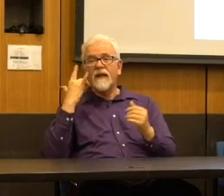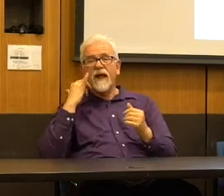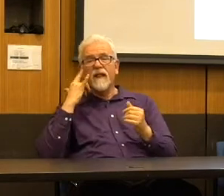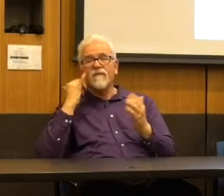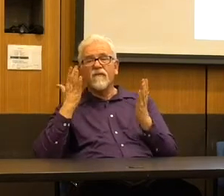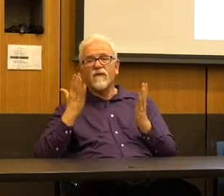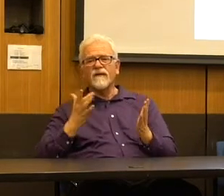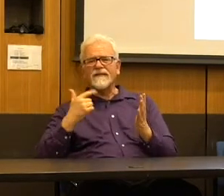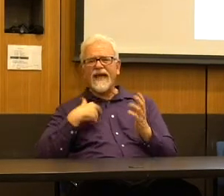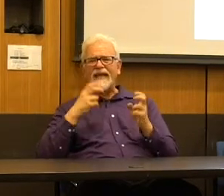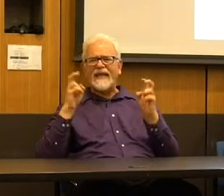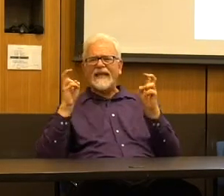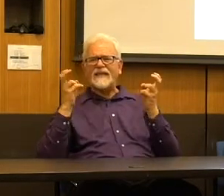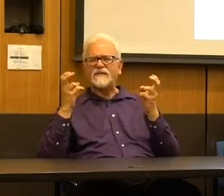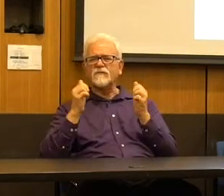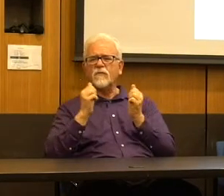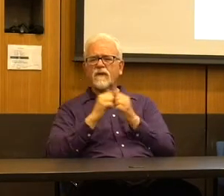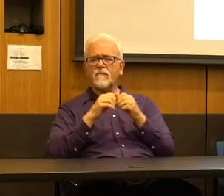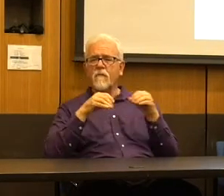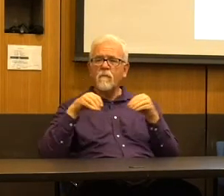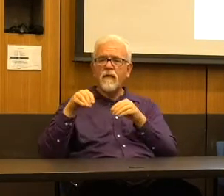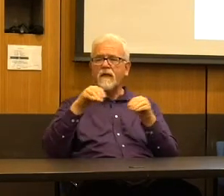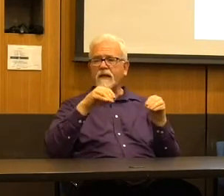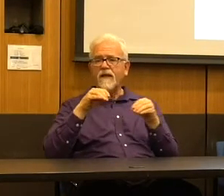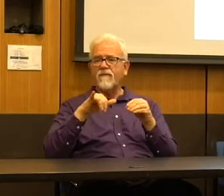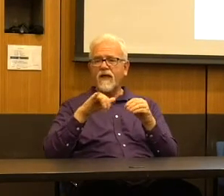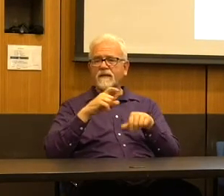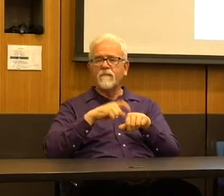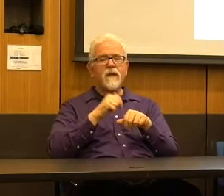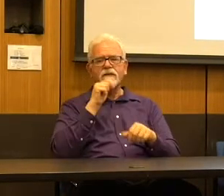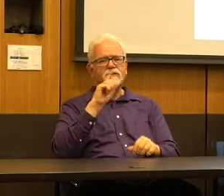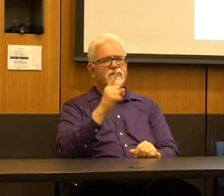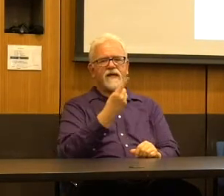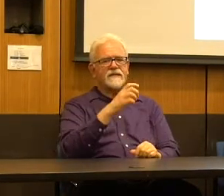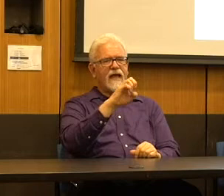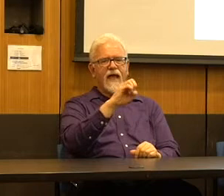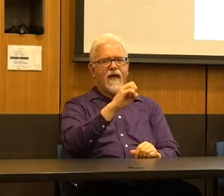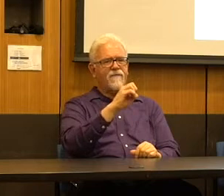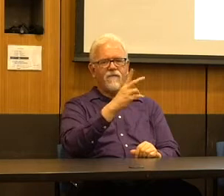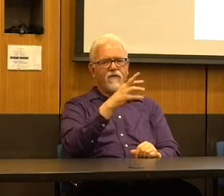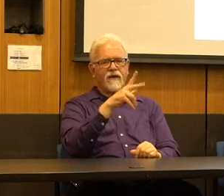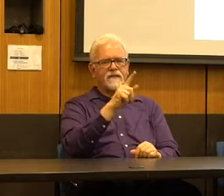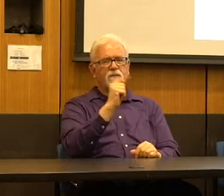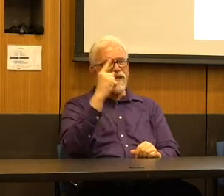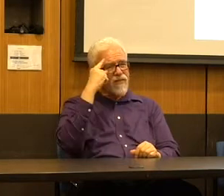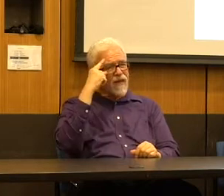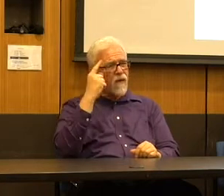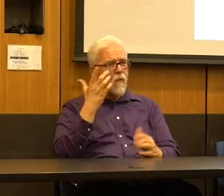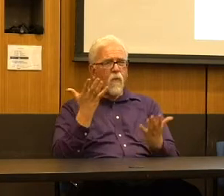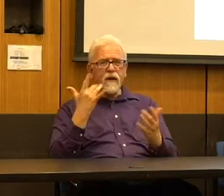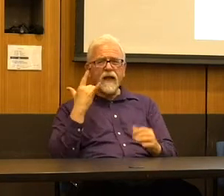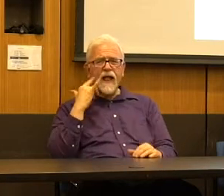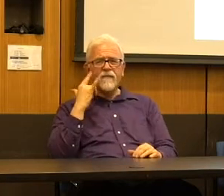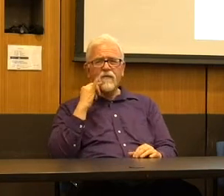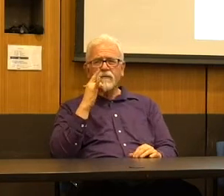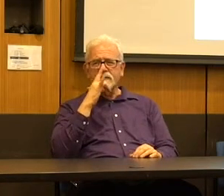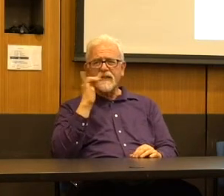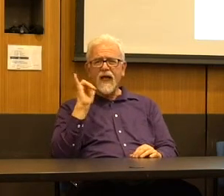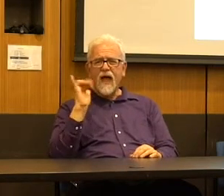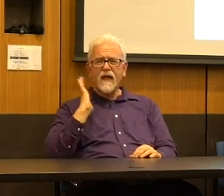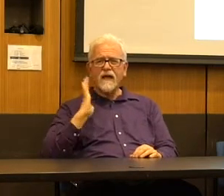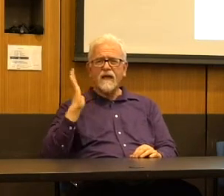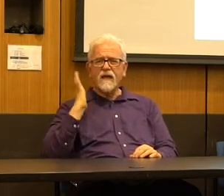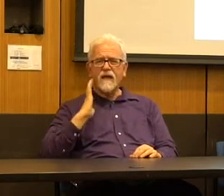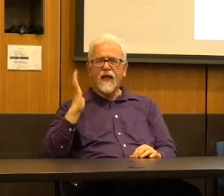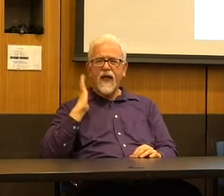issues around mobility at this point. It wasn't just Everest. In fact, when you think about what California was like and its basic